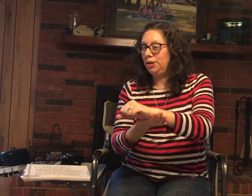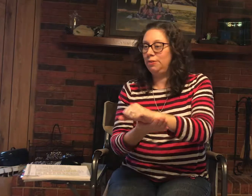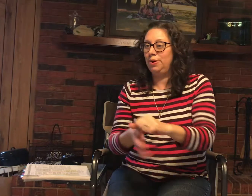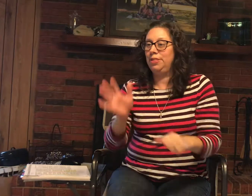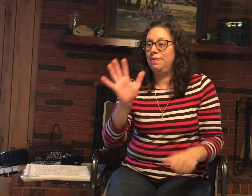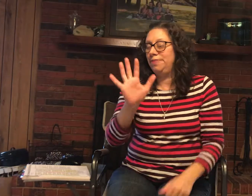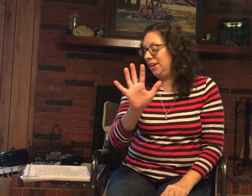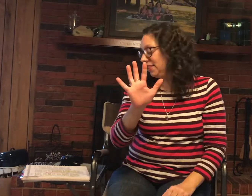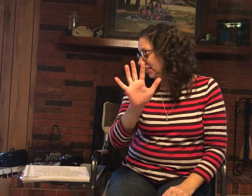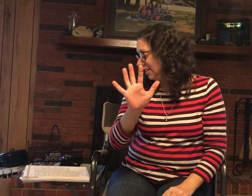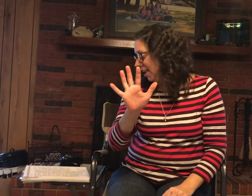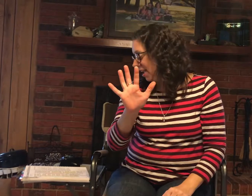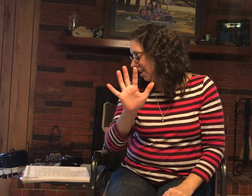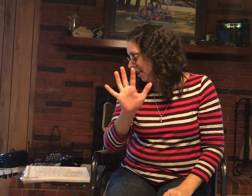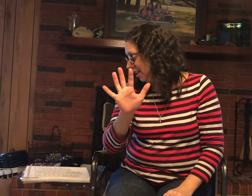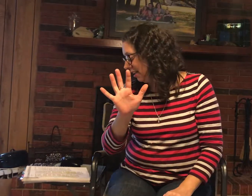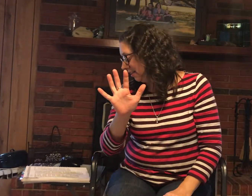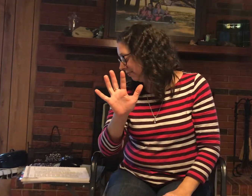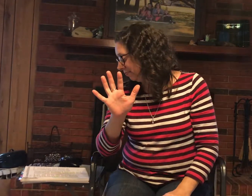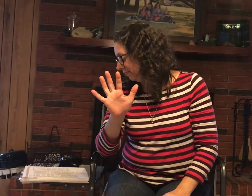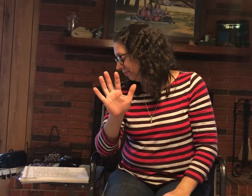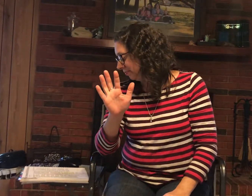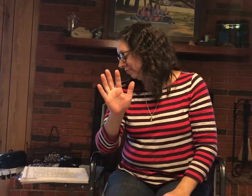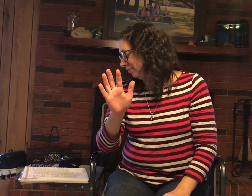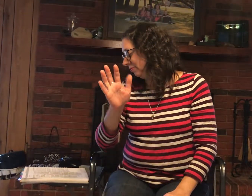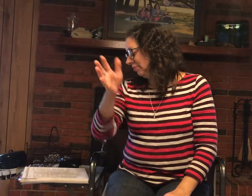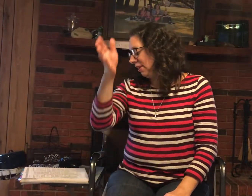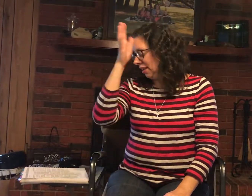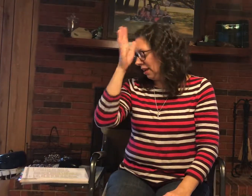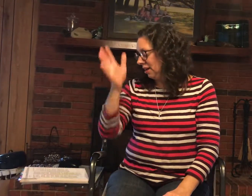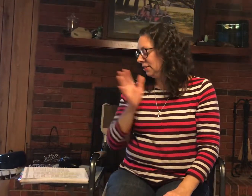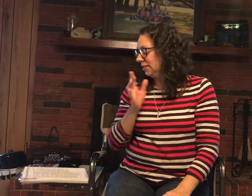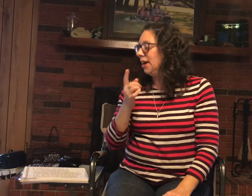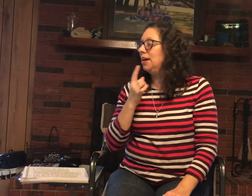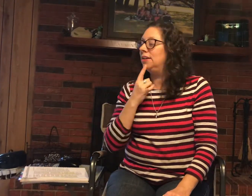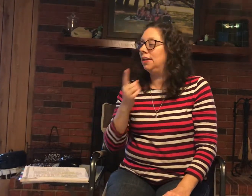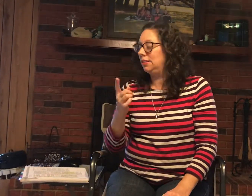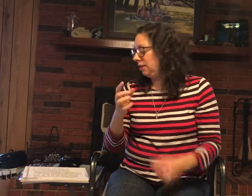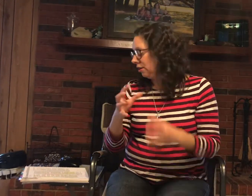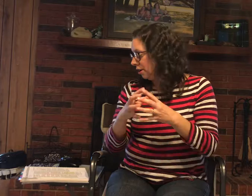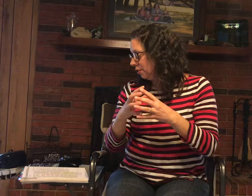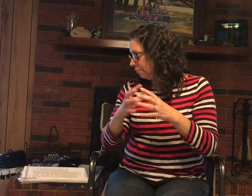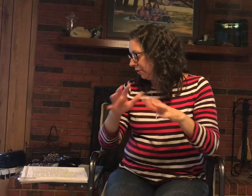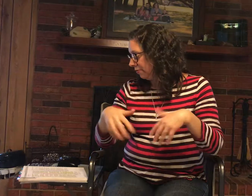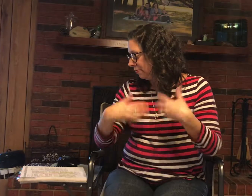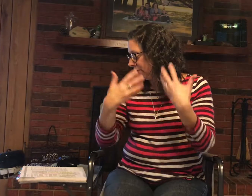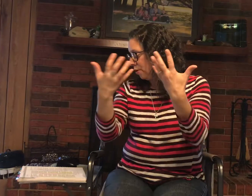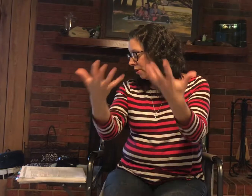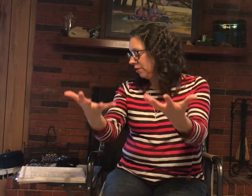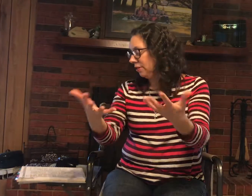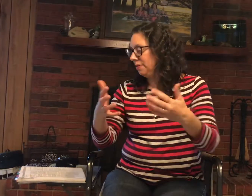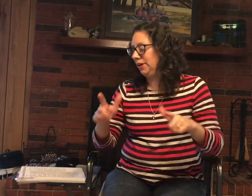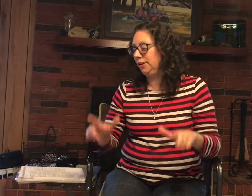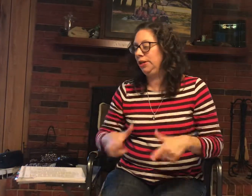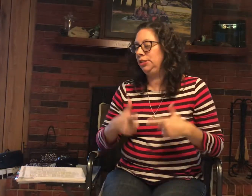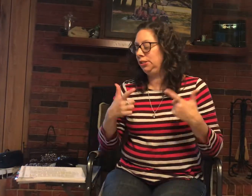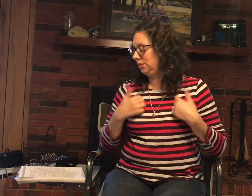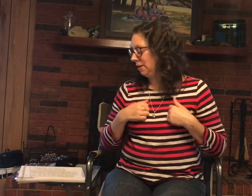were the fifth day. And God said, let the earth bring forth the living creature after